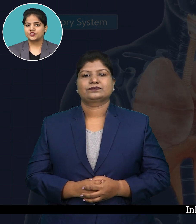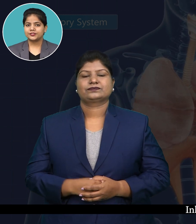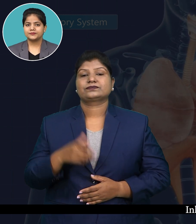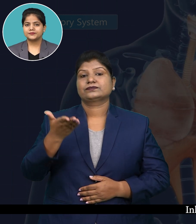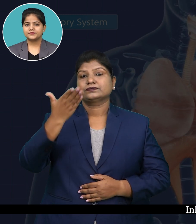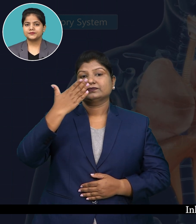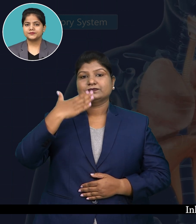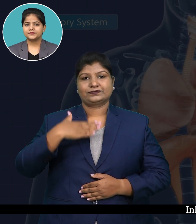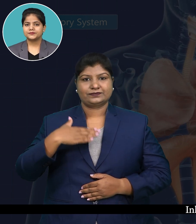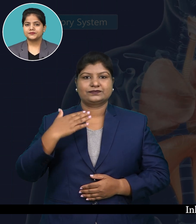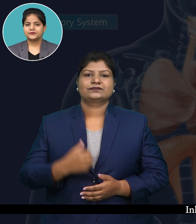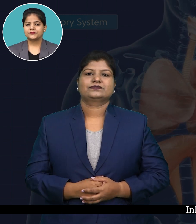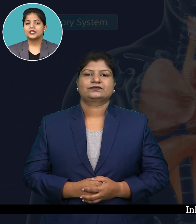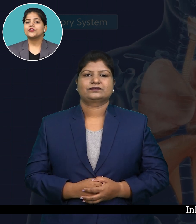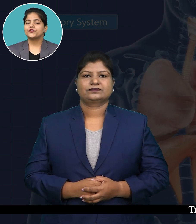inhalation,